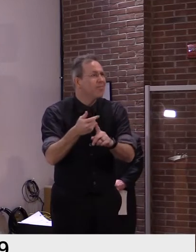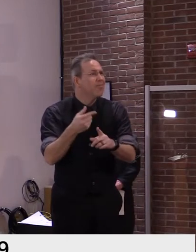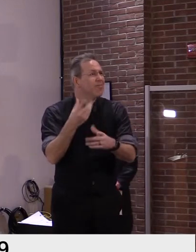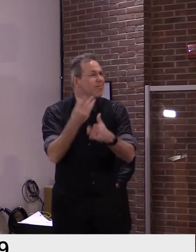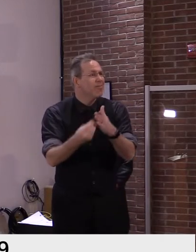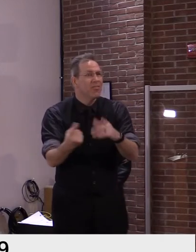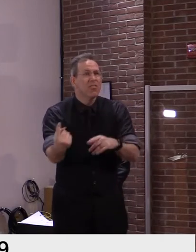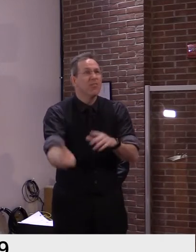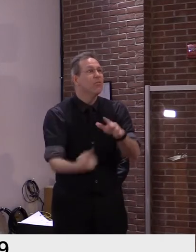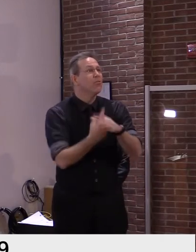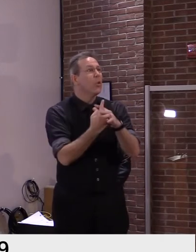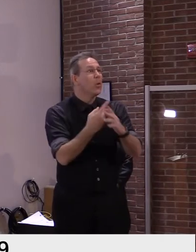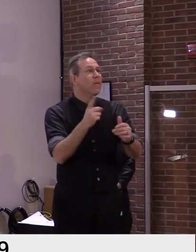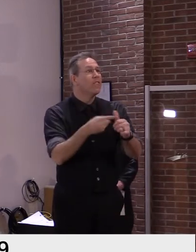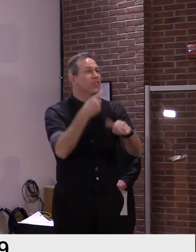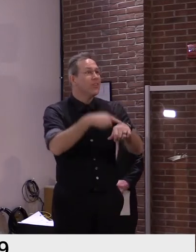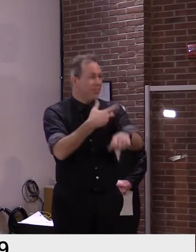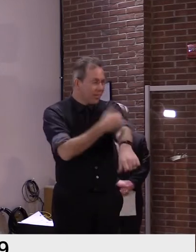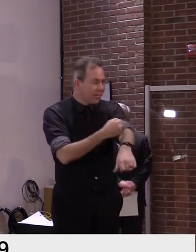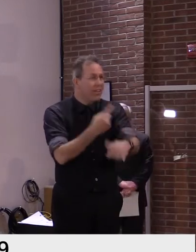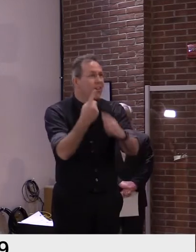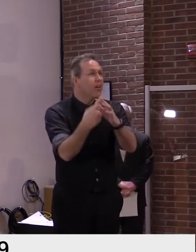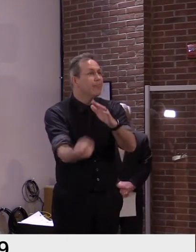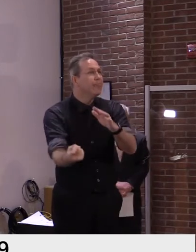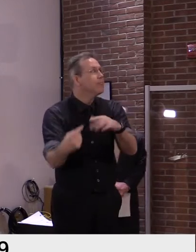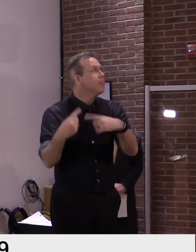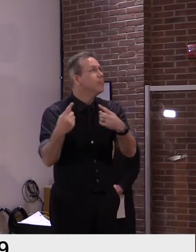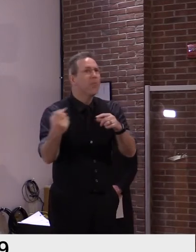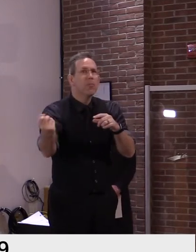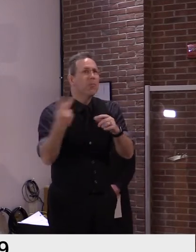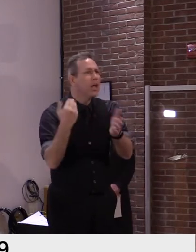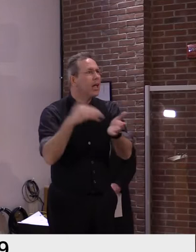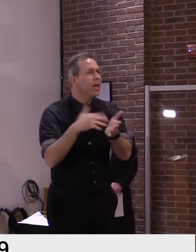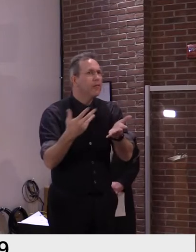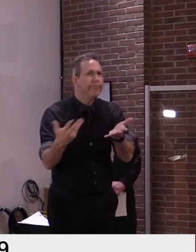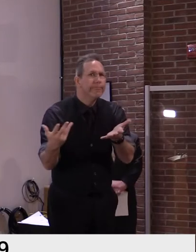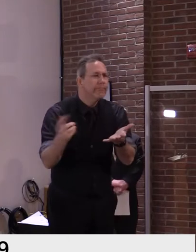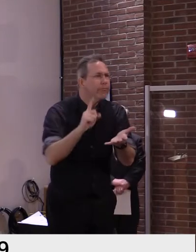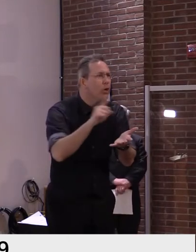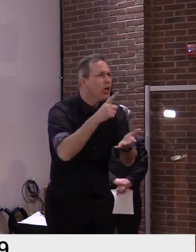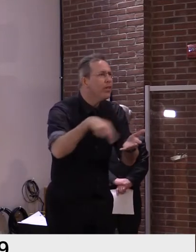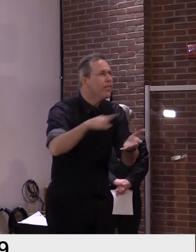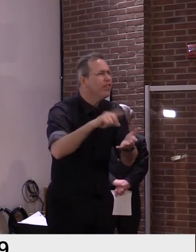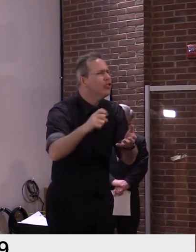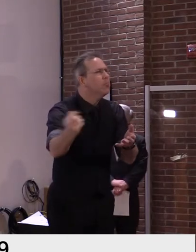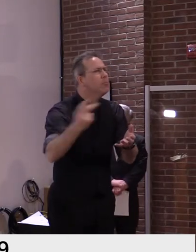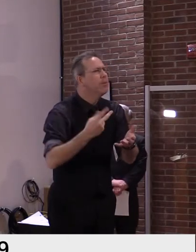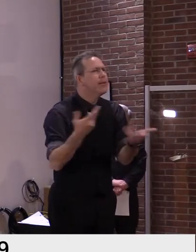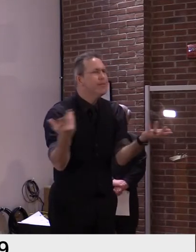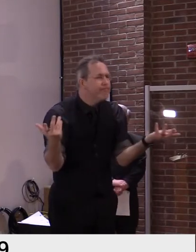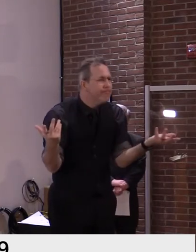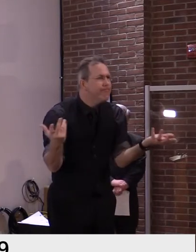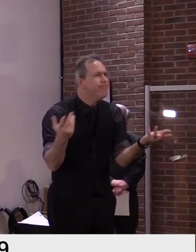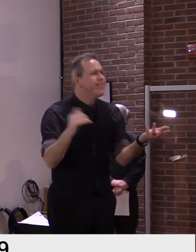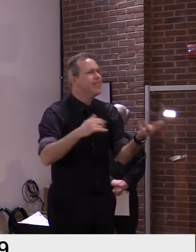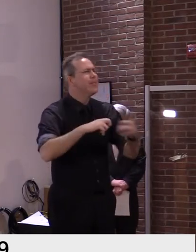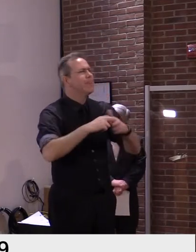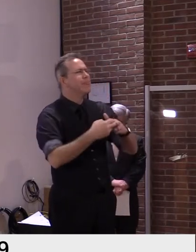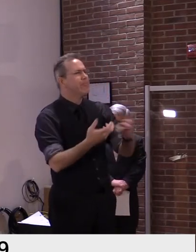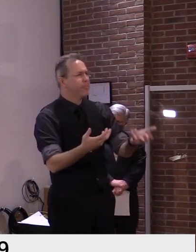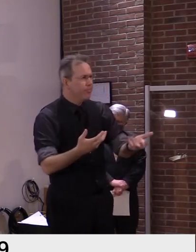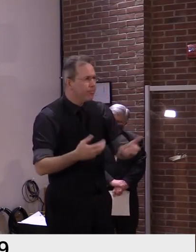vaccine and integrate it into its general vaccination program so that we can get as many